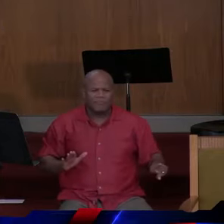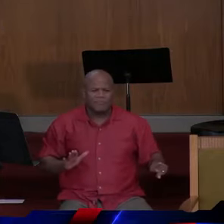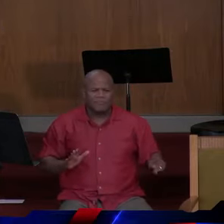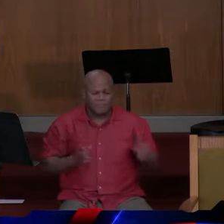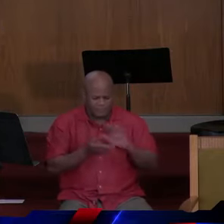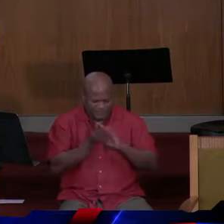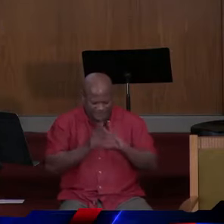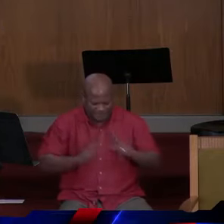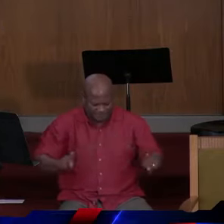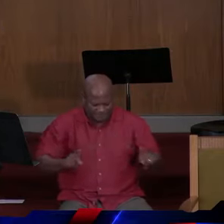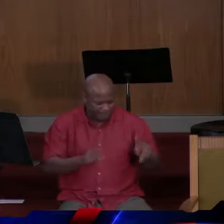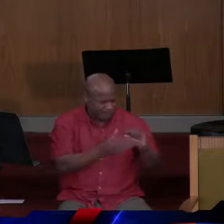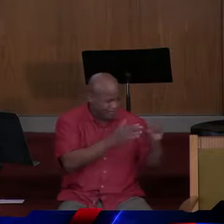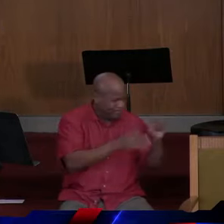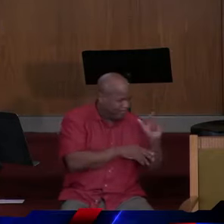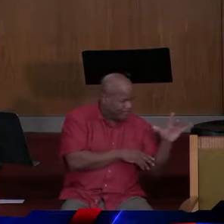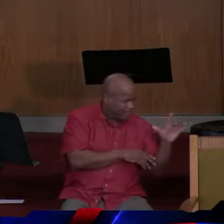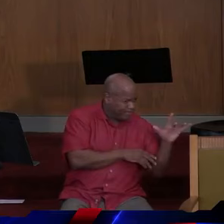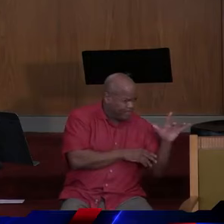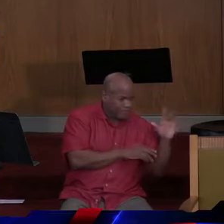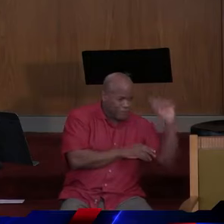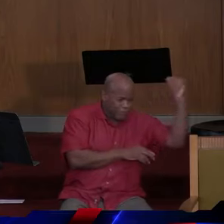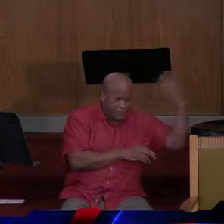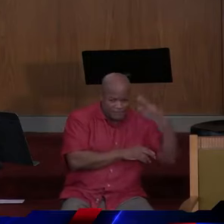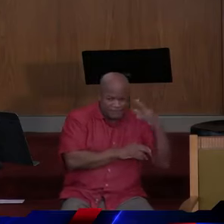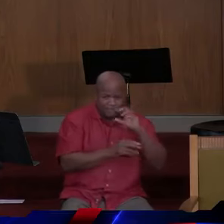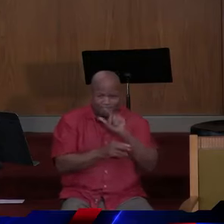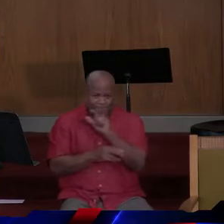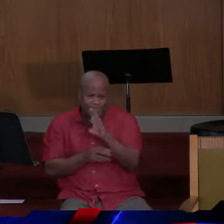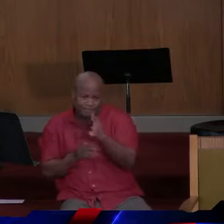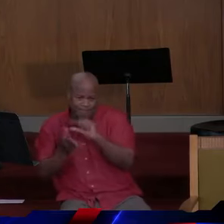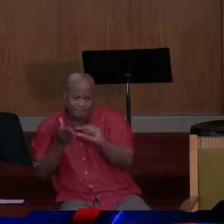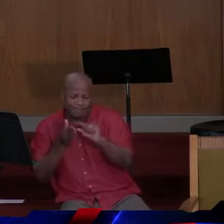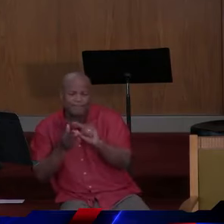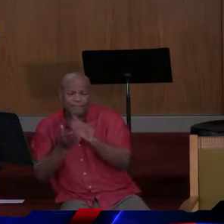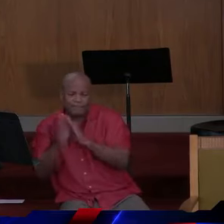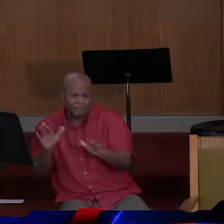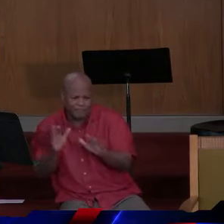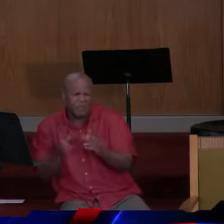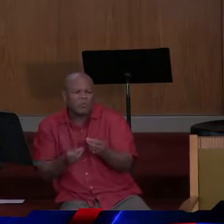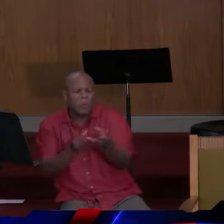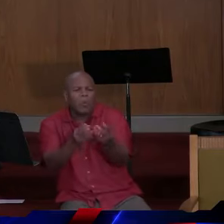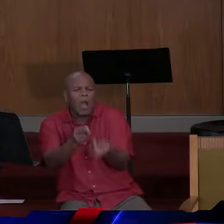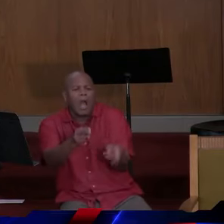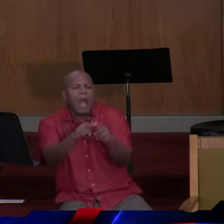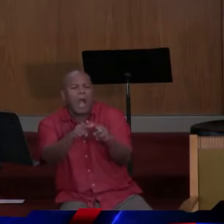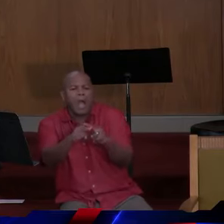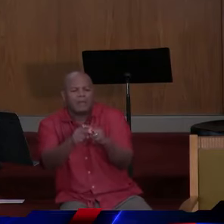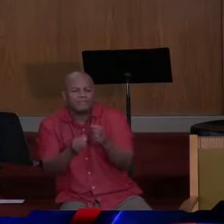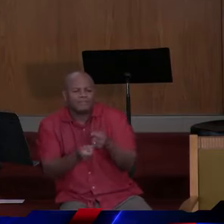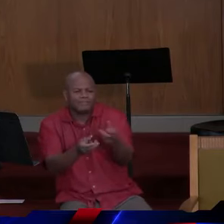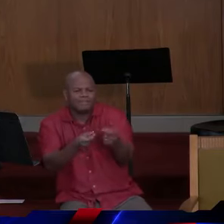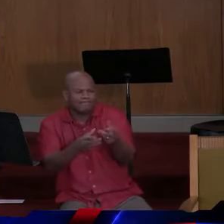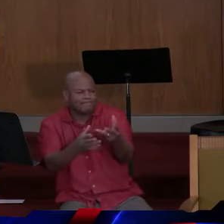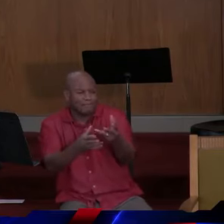grace. 26 speaks of peace. Let me just throw this in free of charge. If you look at the